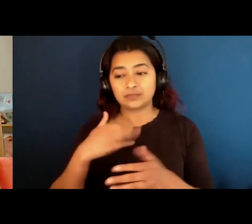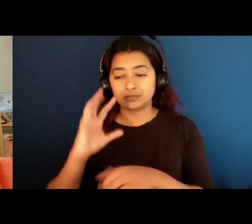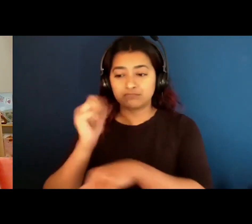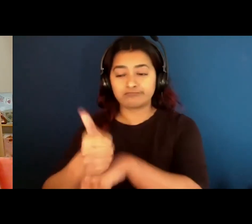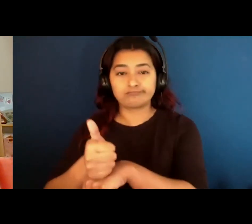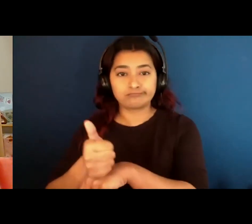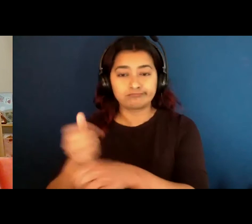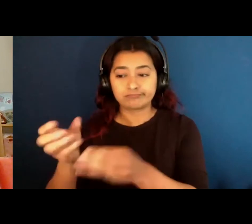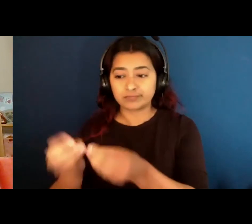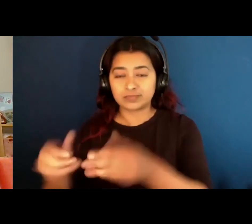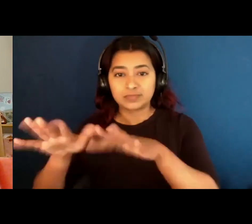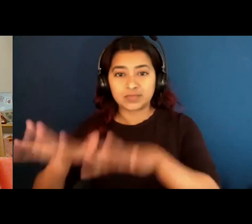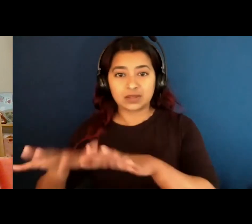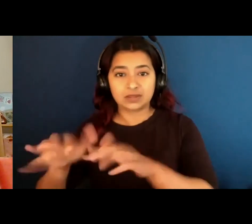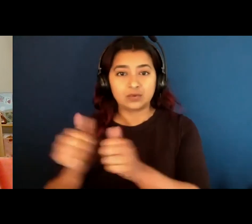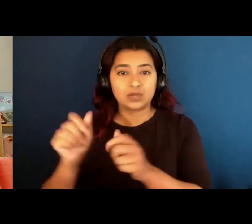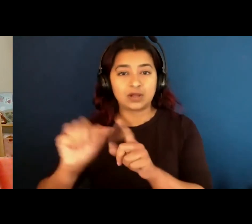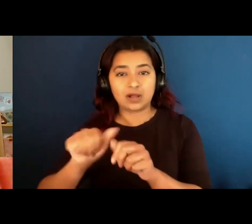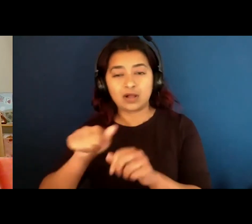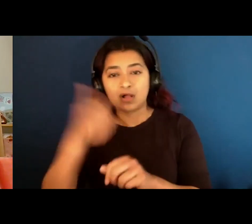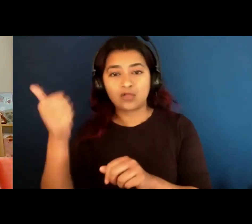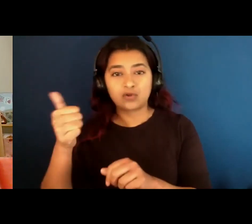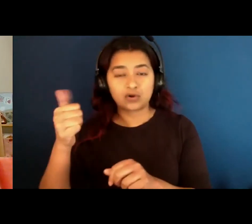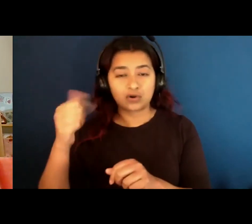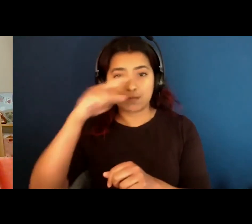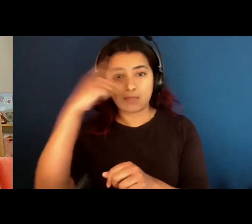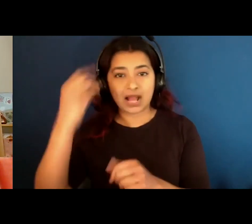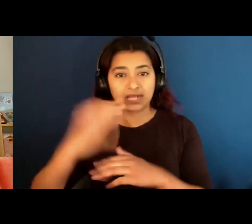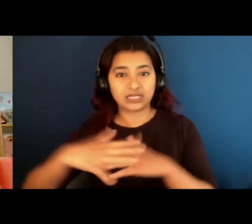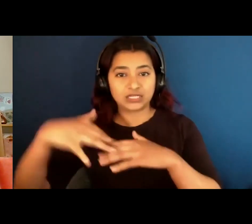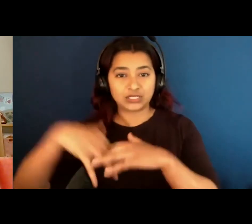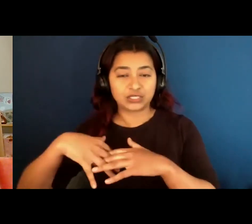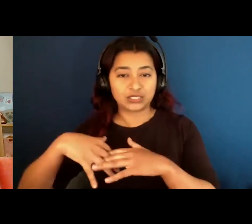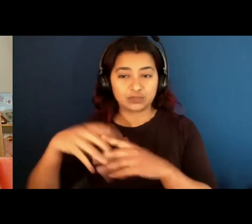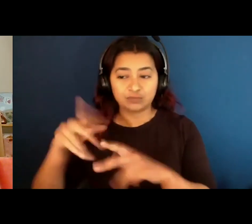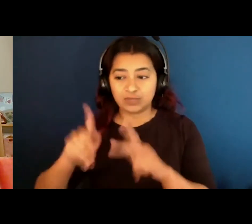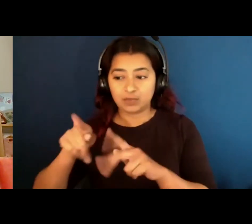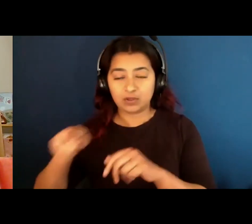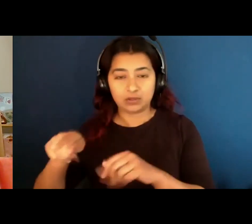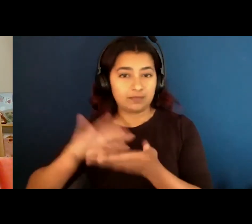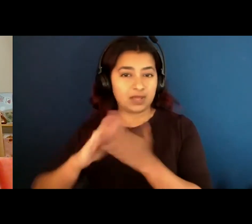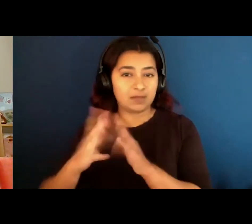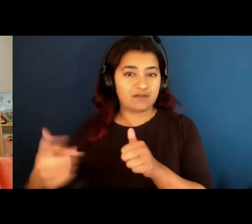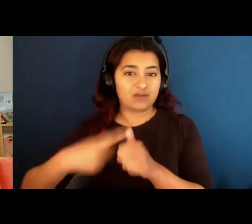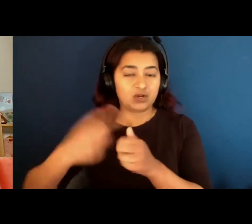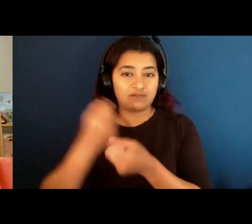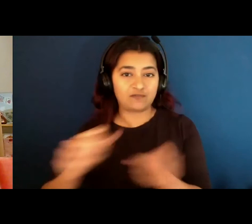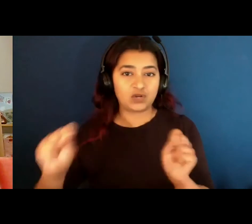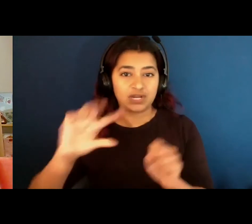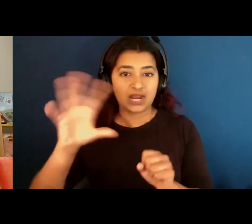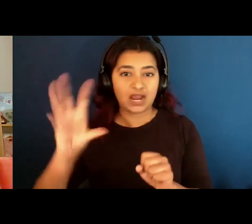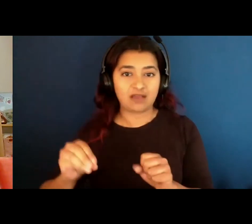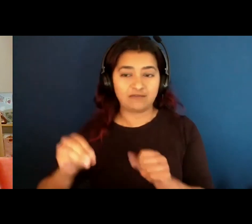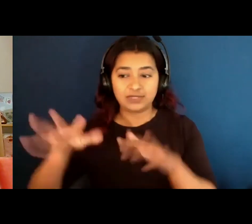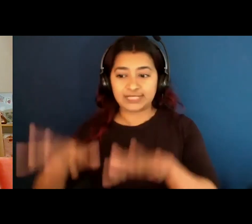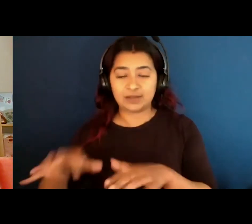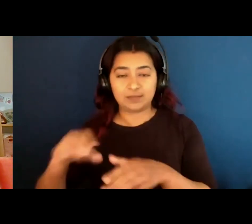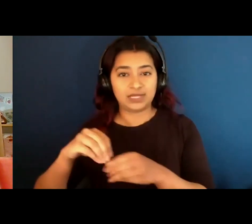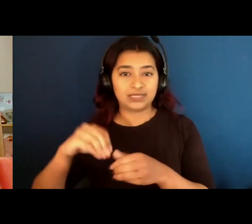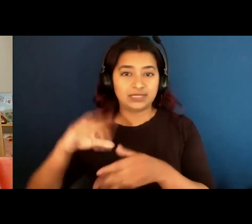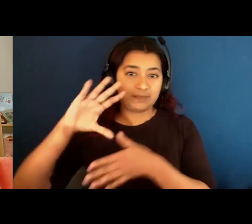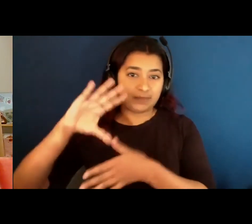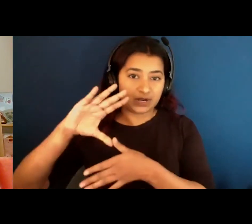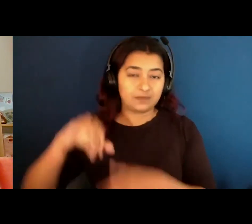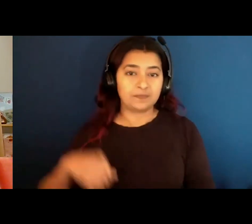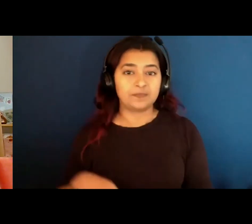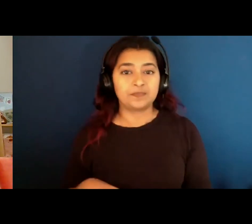with other Black and Indigenous Maroons that eventually became the first free African settlement in the Americas.